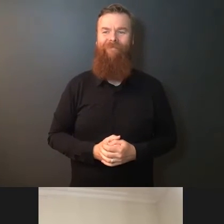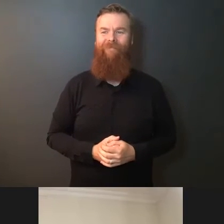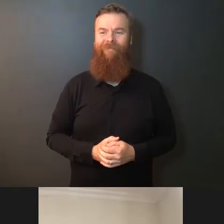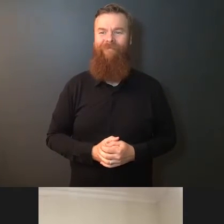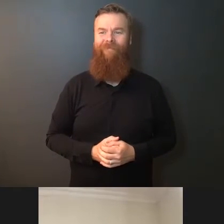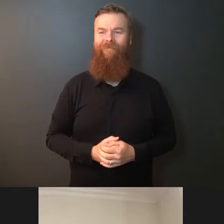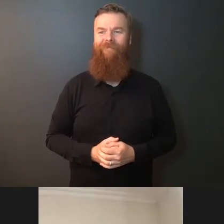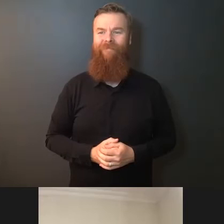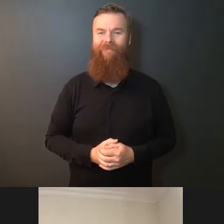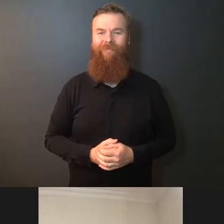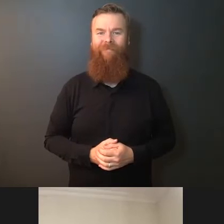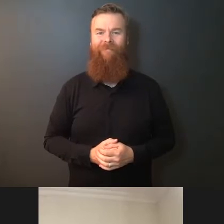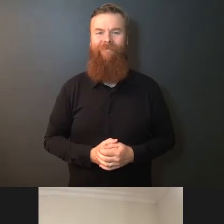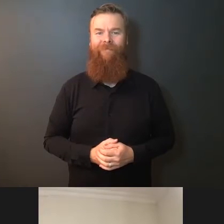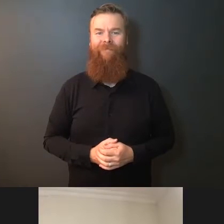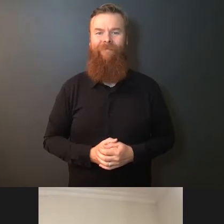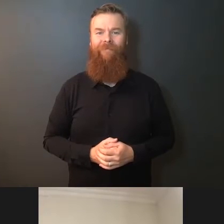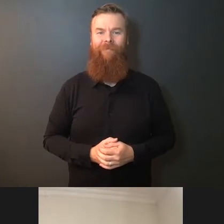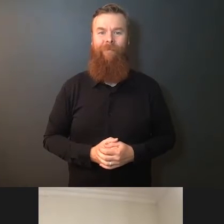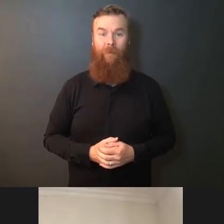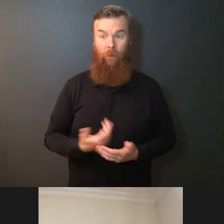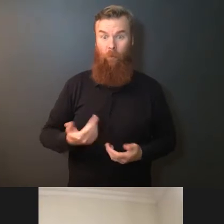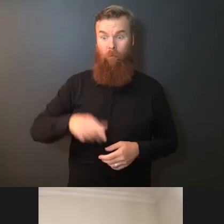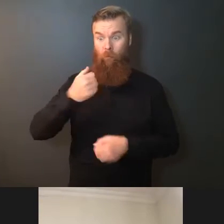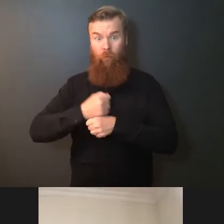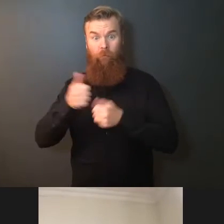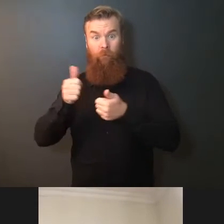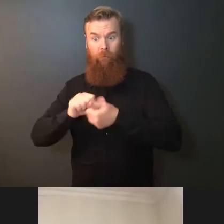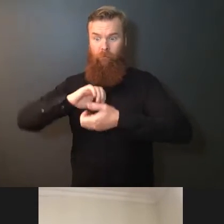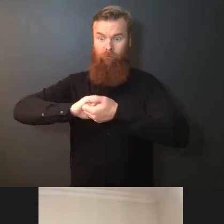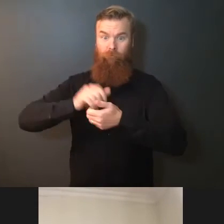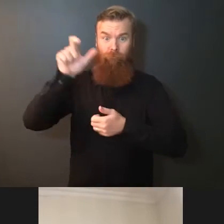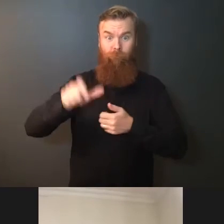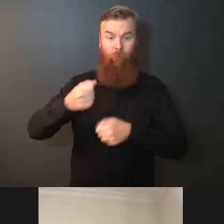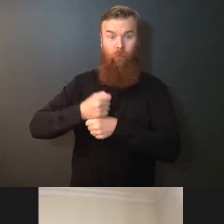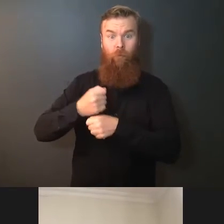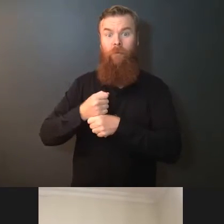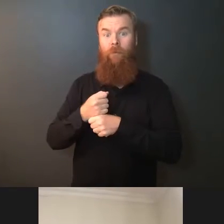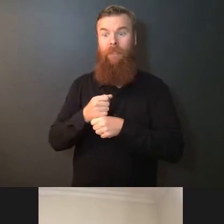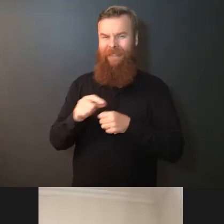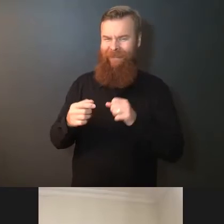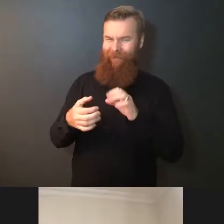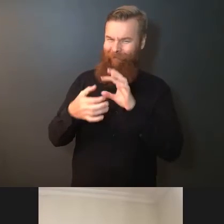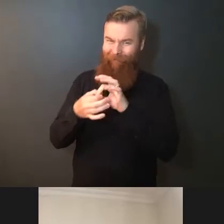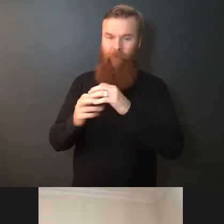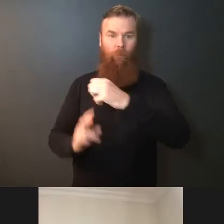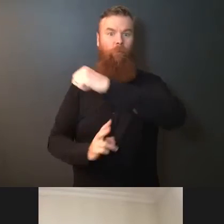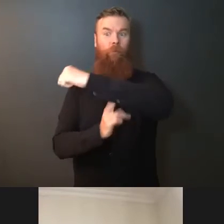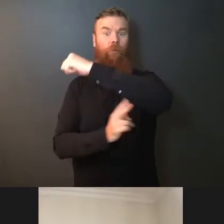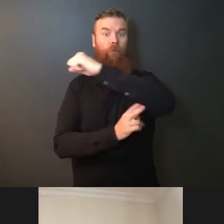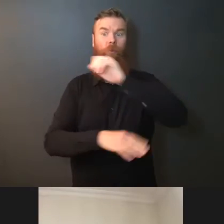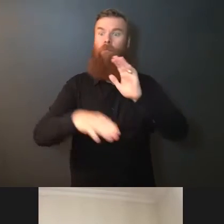colleagues, Ridge. It's a pleasure to be here. So let me tell you a bit